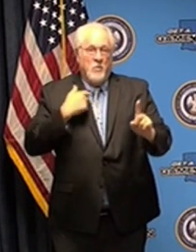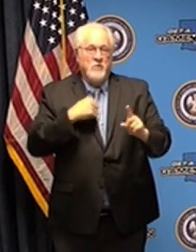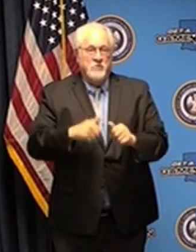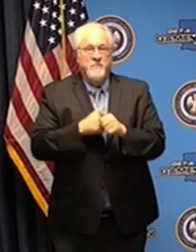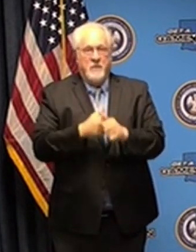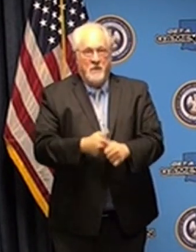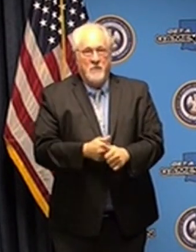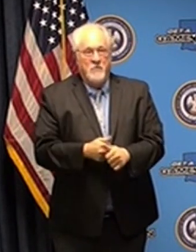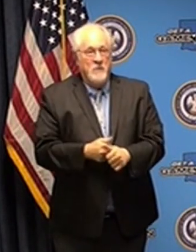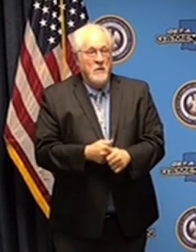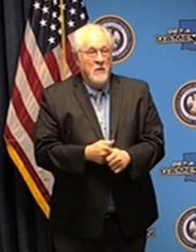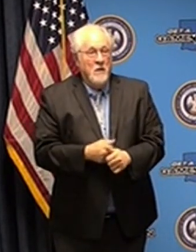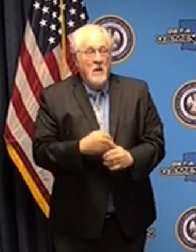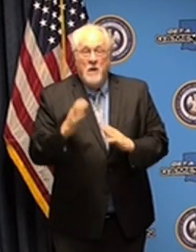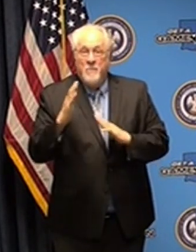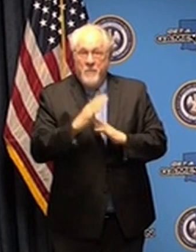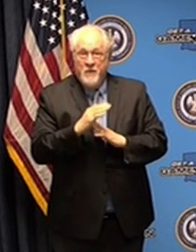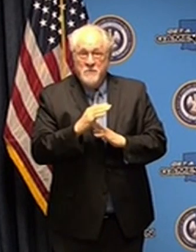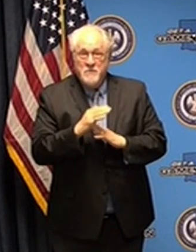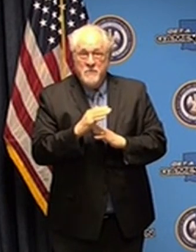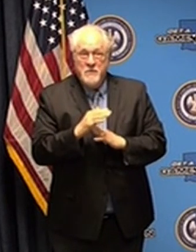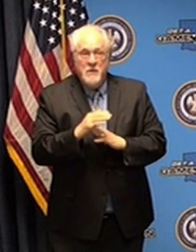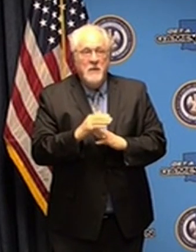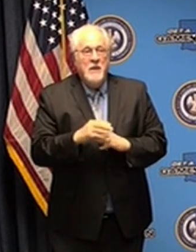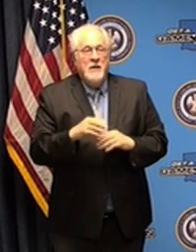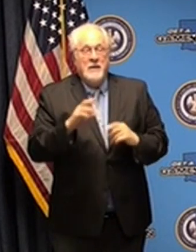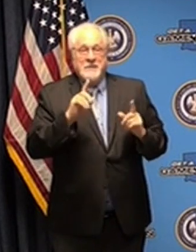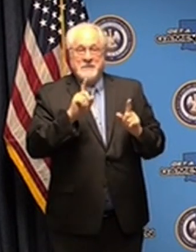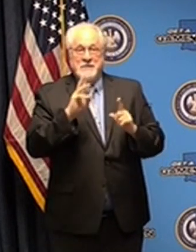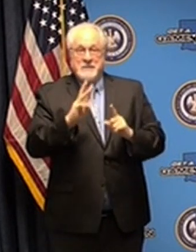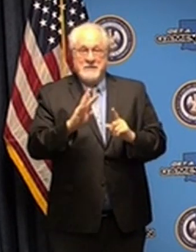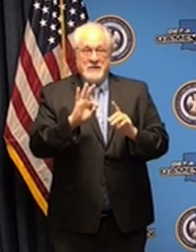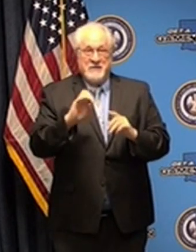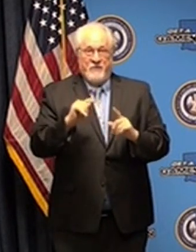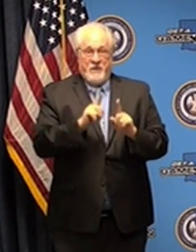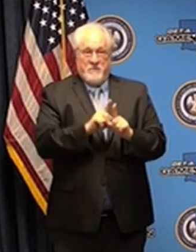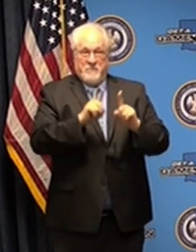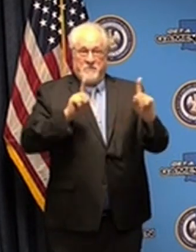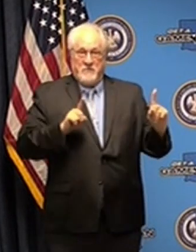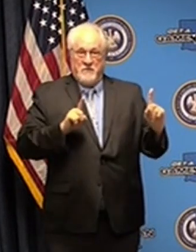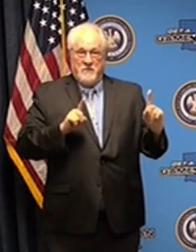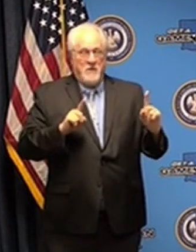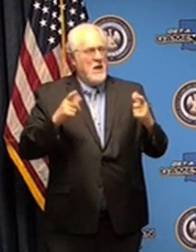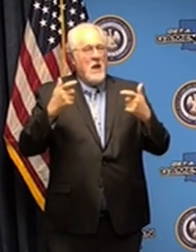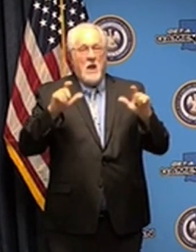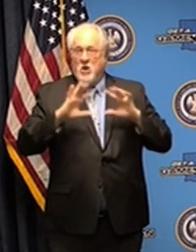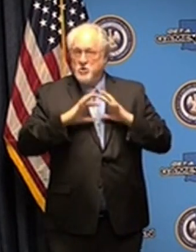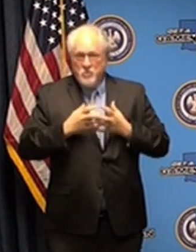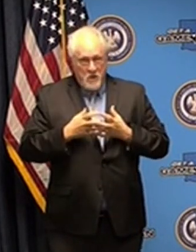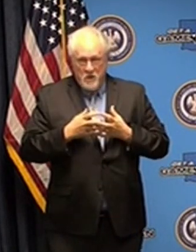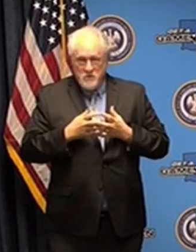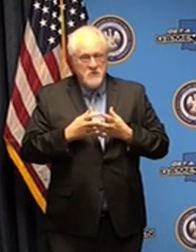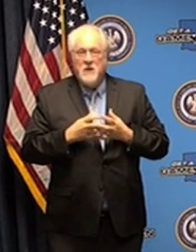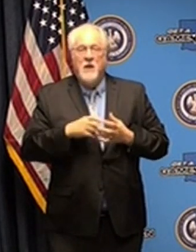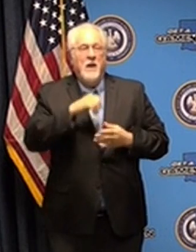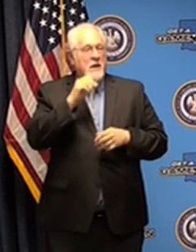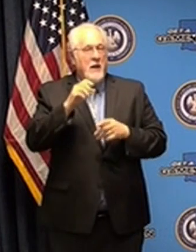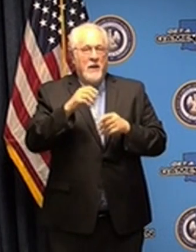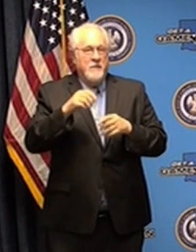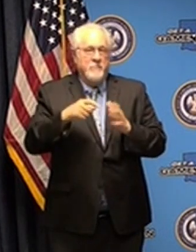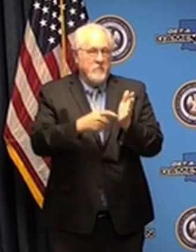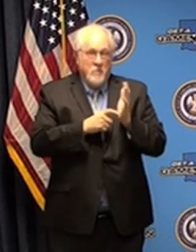all be following. To the maximum extent possible, keep 6 feet between yourself and others. Avoid large crowds. Restrict